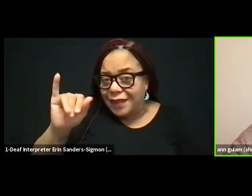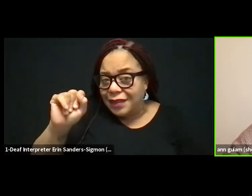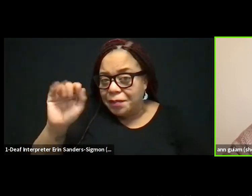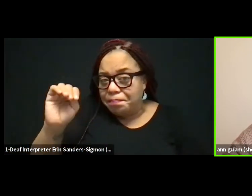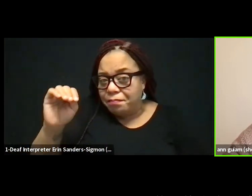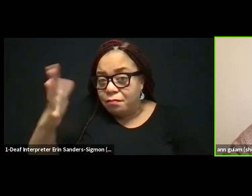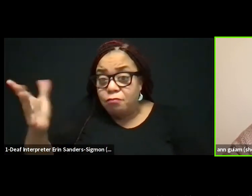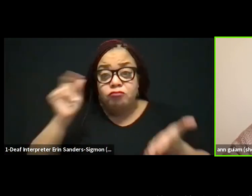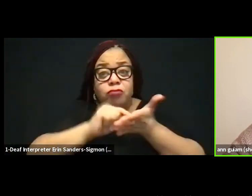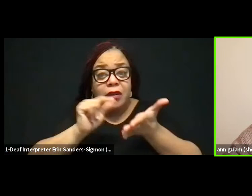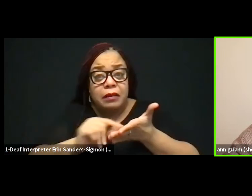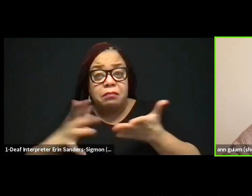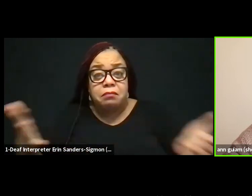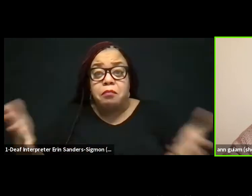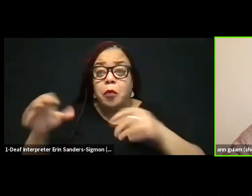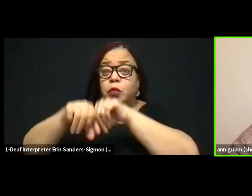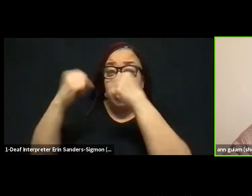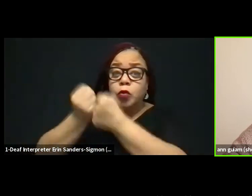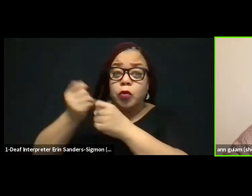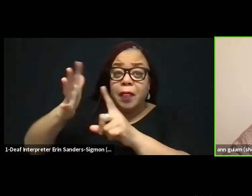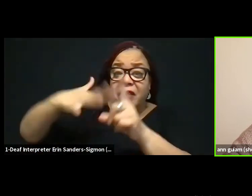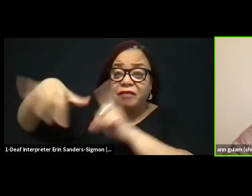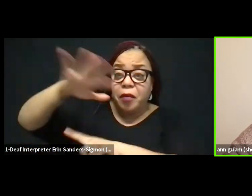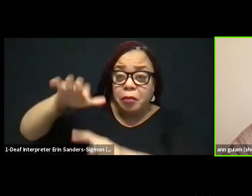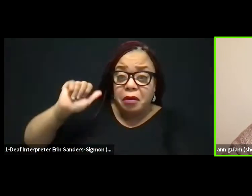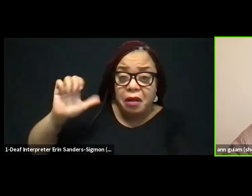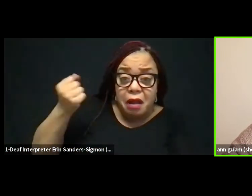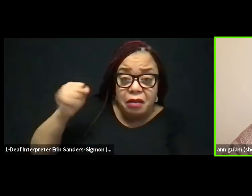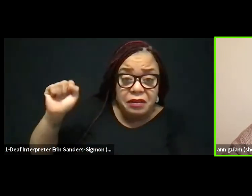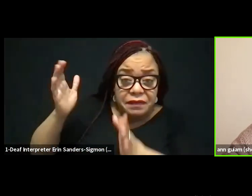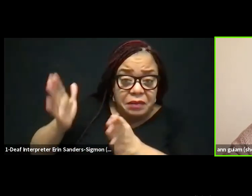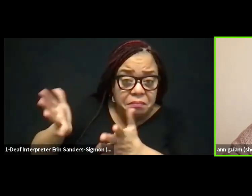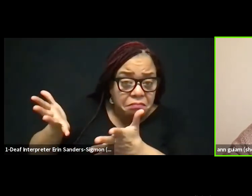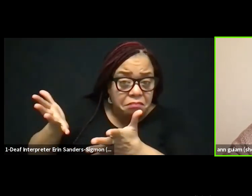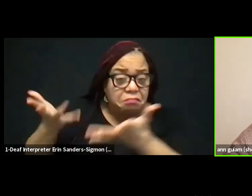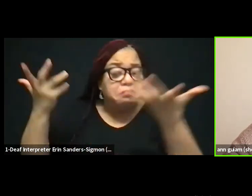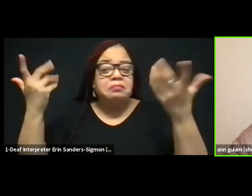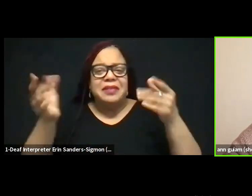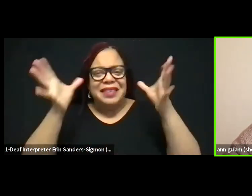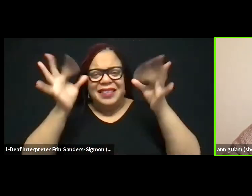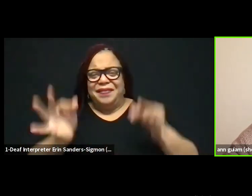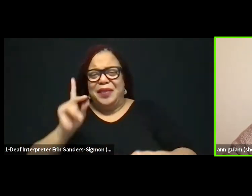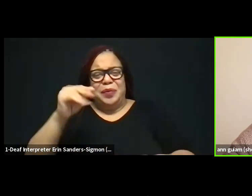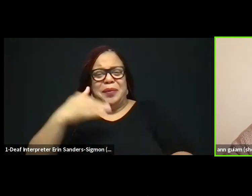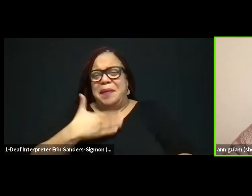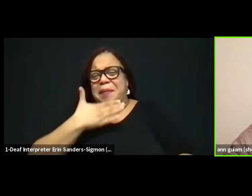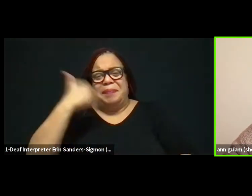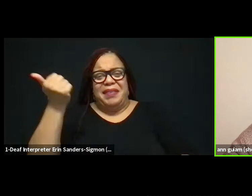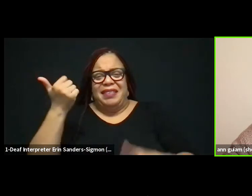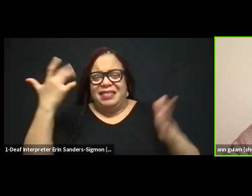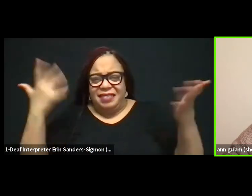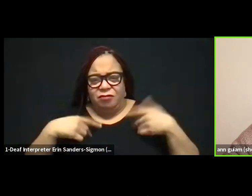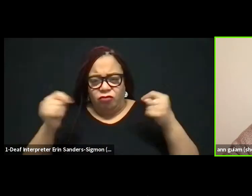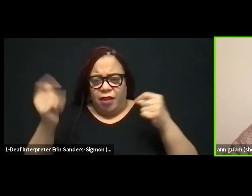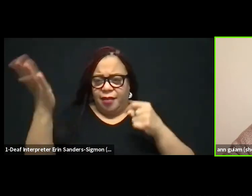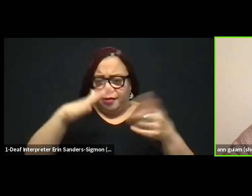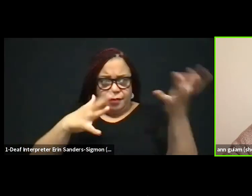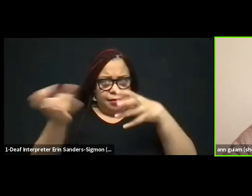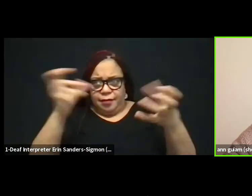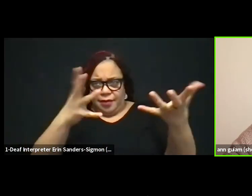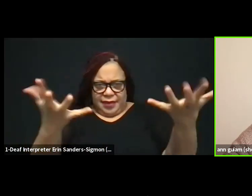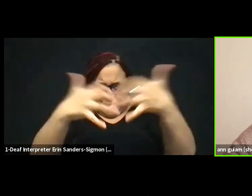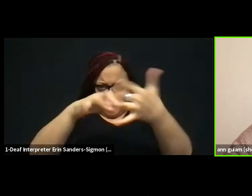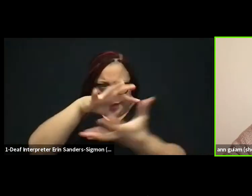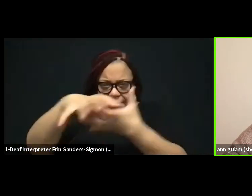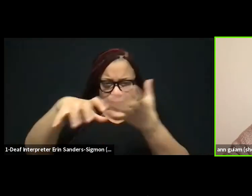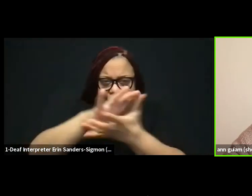incorporate them and share them all in one. And a lot of action that I have been involved in within my